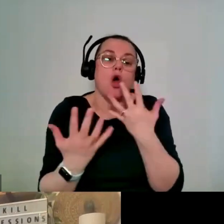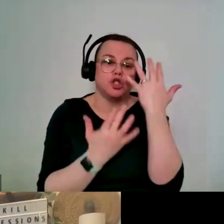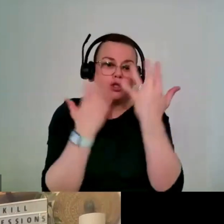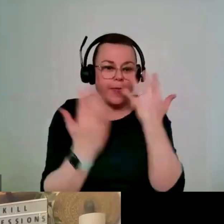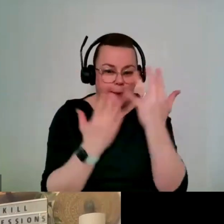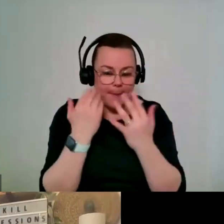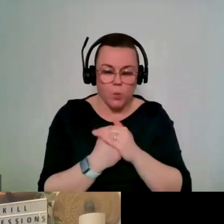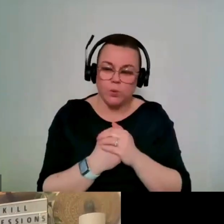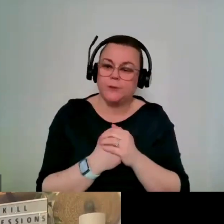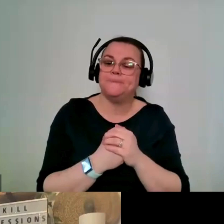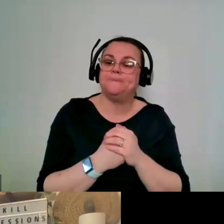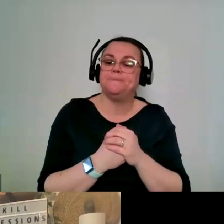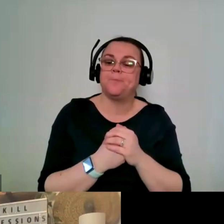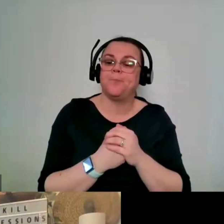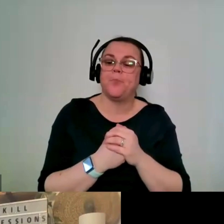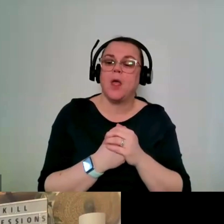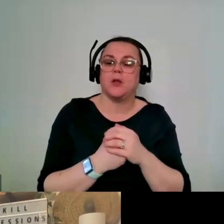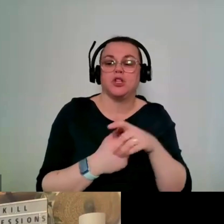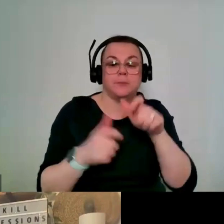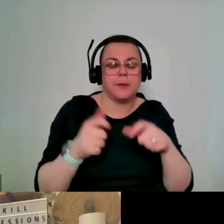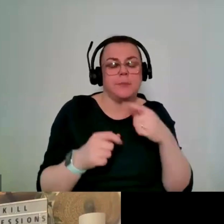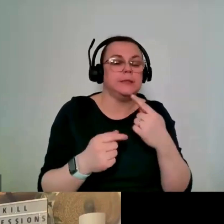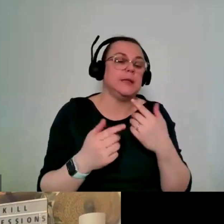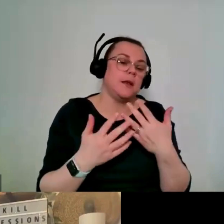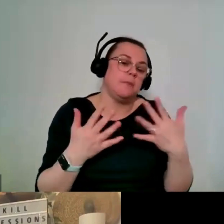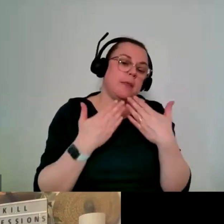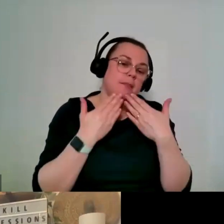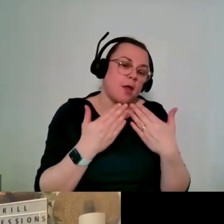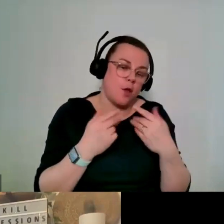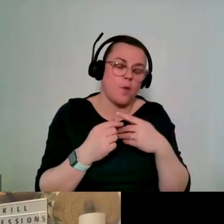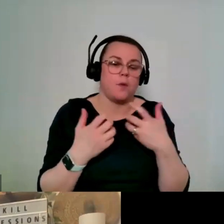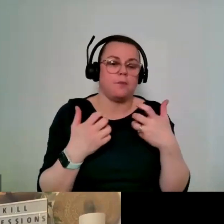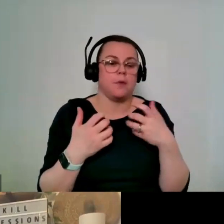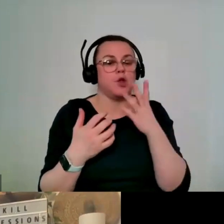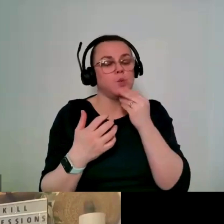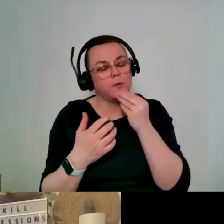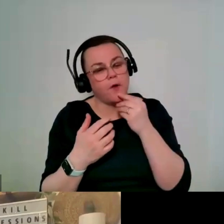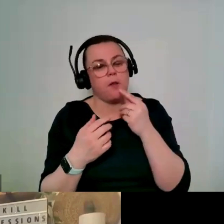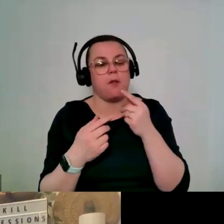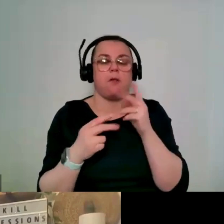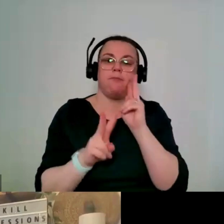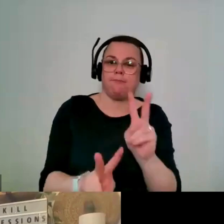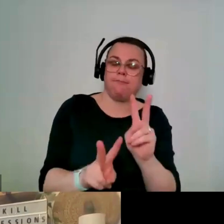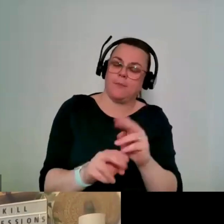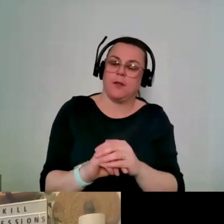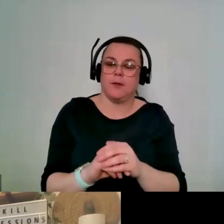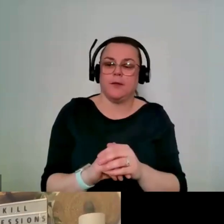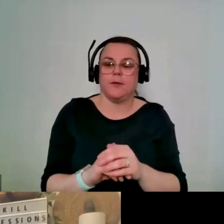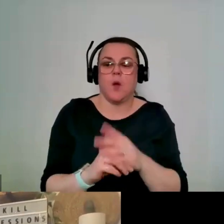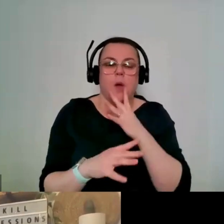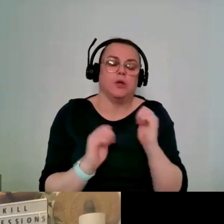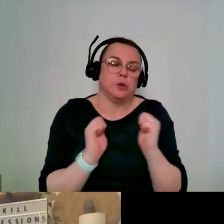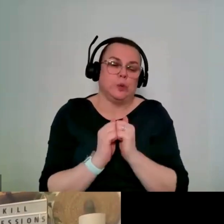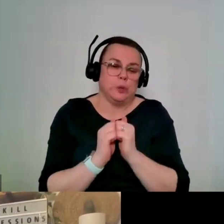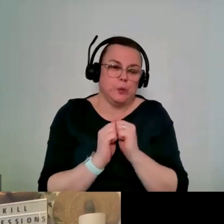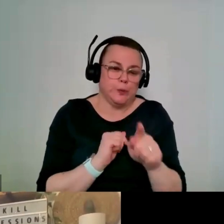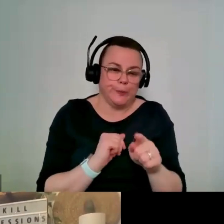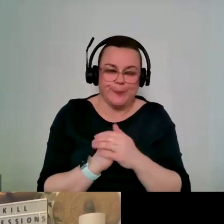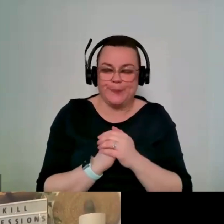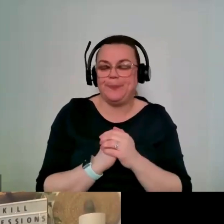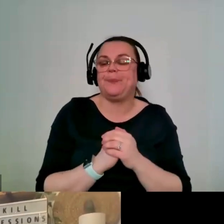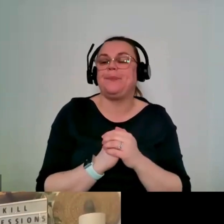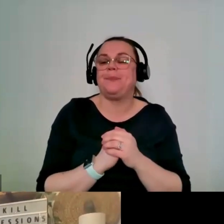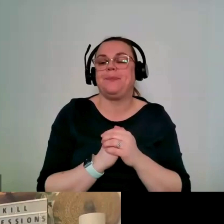about. And just people saying thank you and how useful this has been. So yes, I want to echo those sentiments as well.